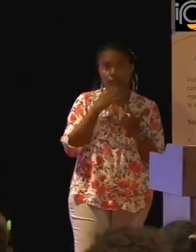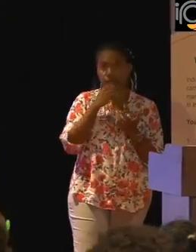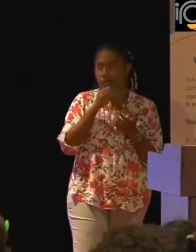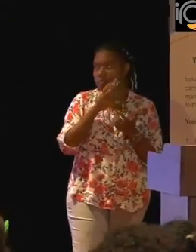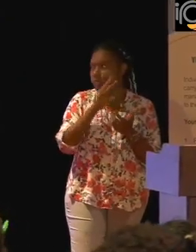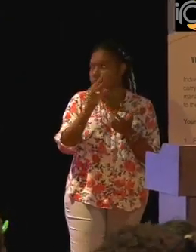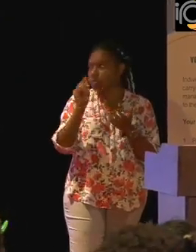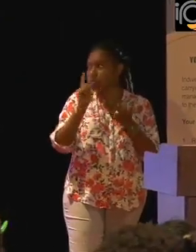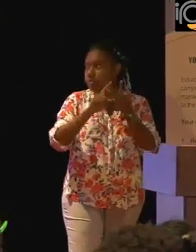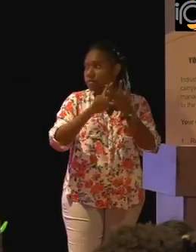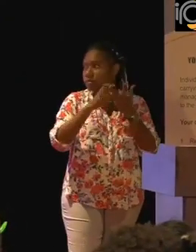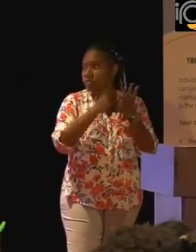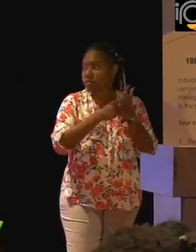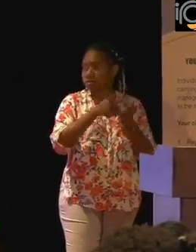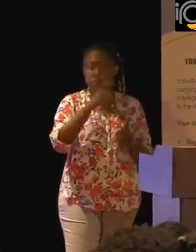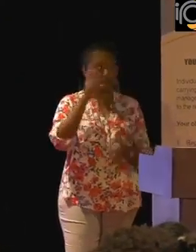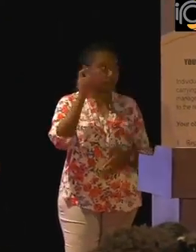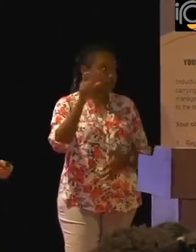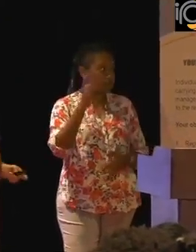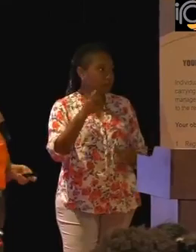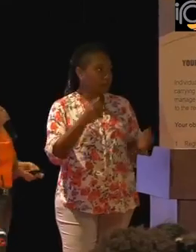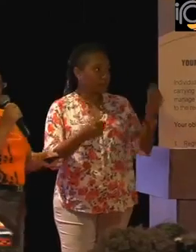to come and present to us